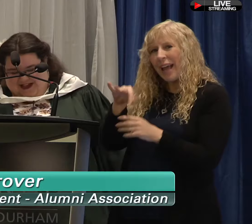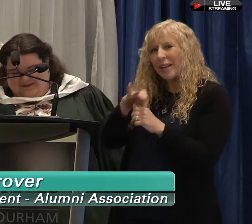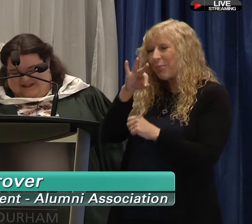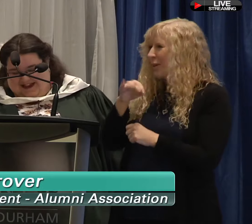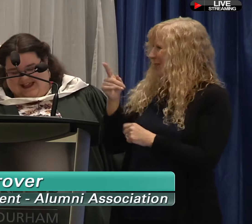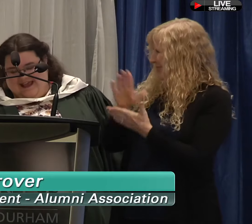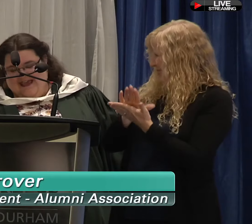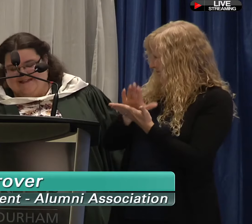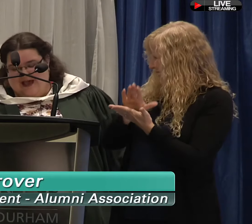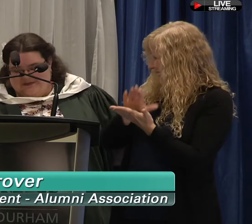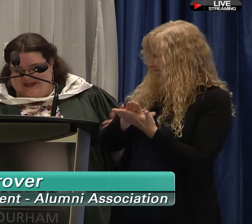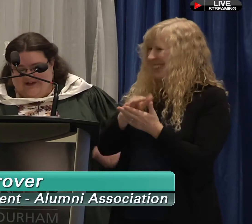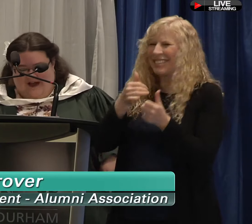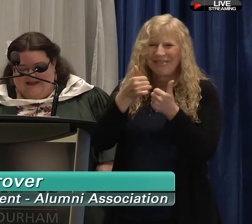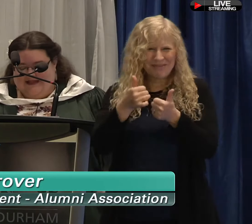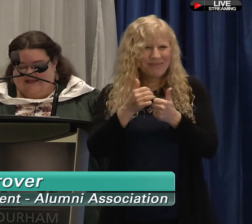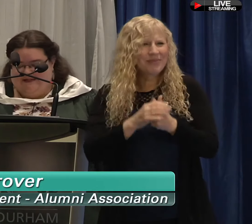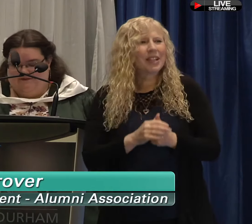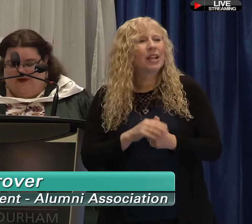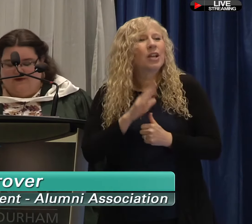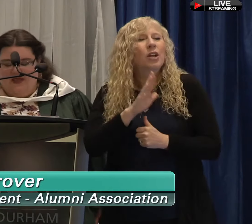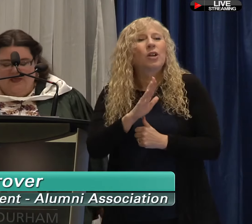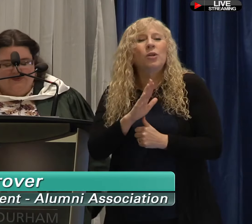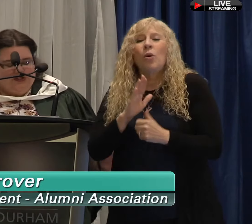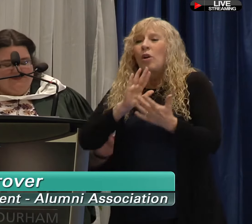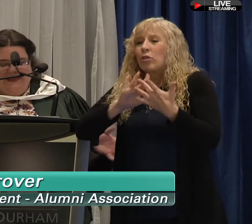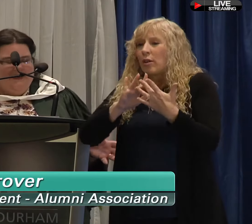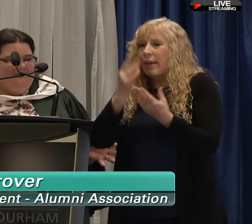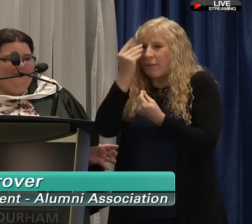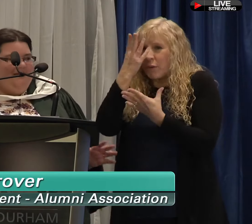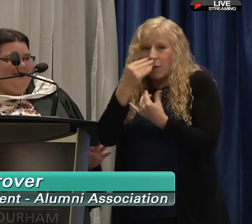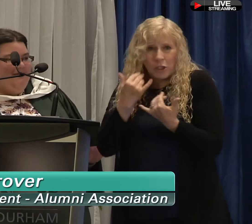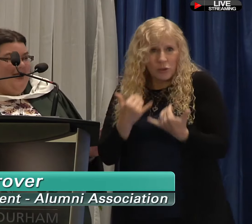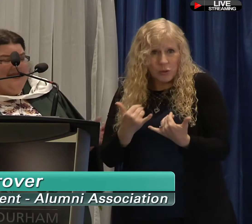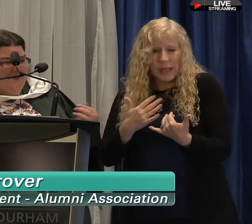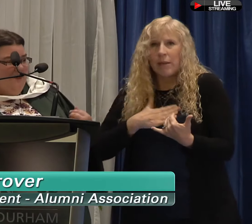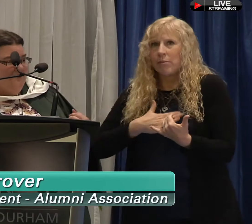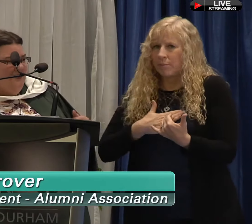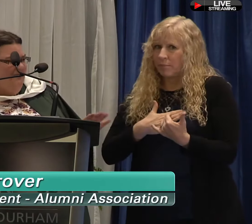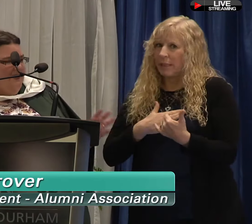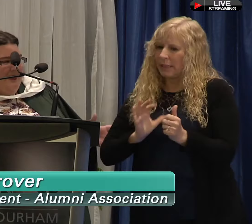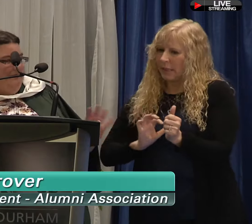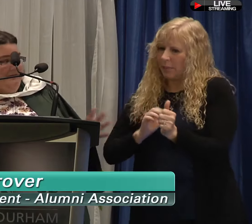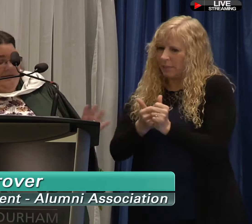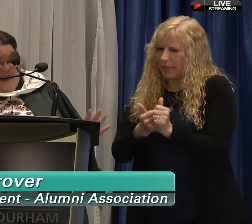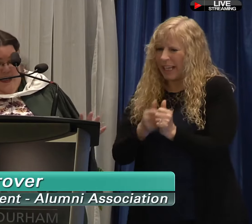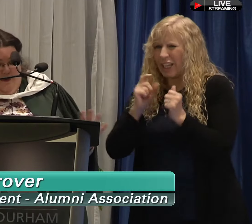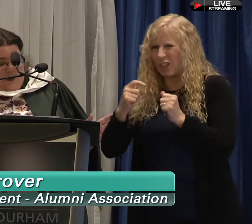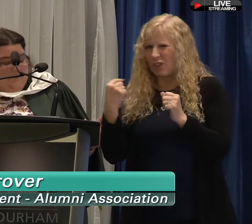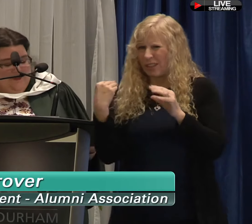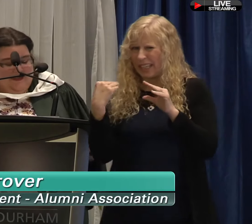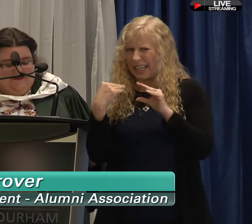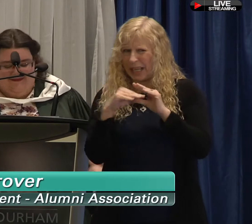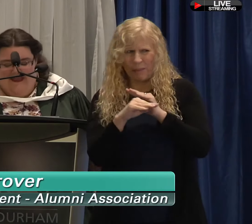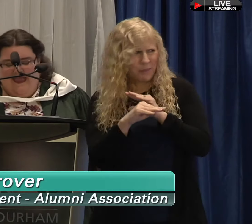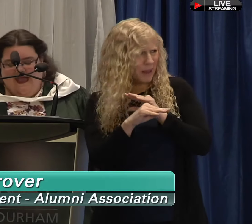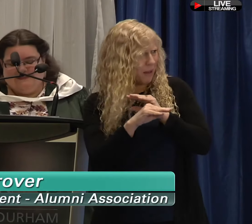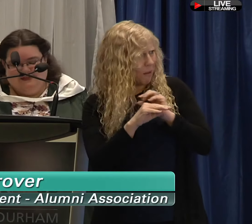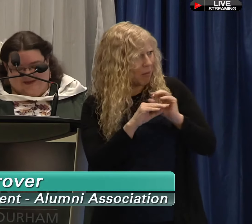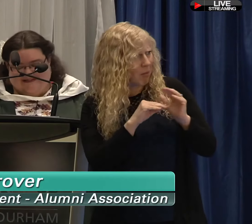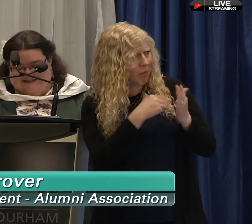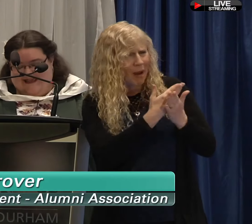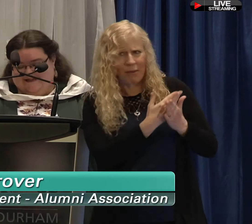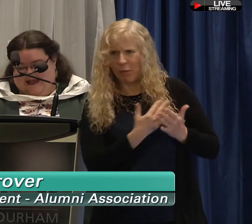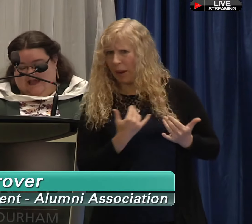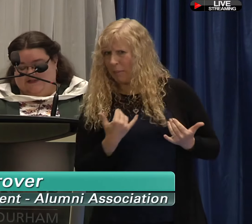Take some time today to update your contact info. You should be getting from an email from me right about now, hopefully,